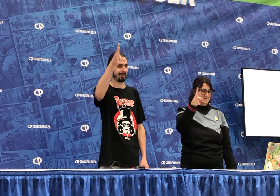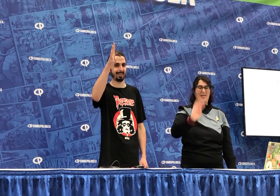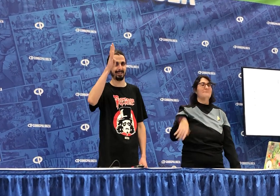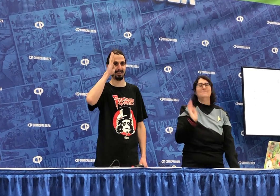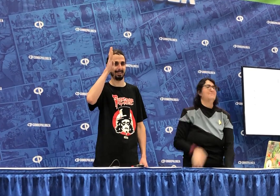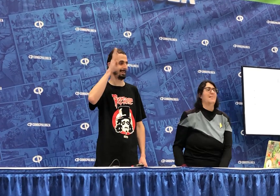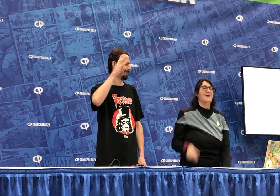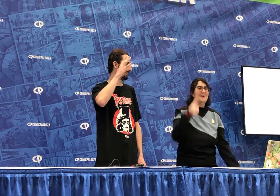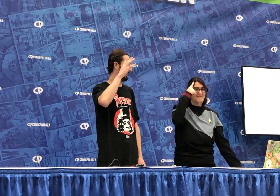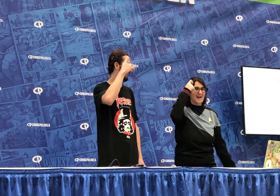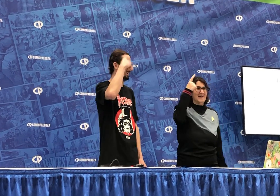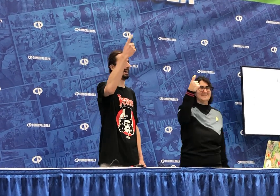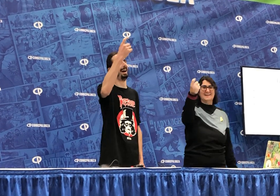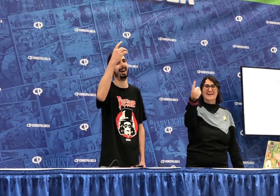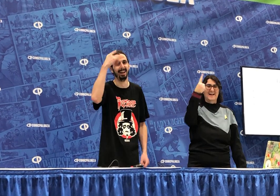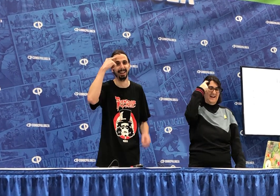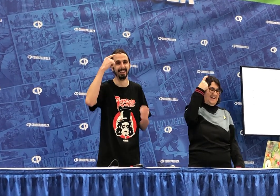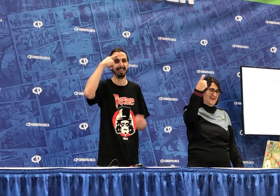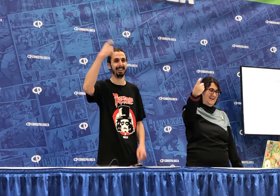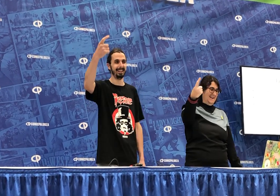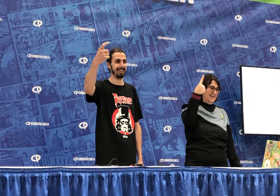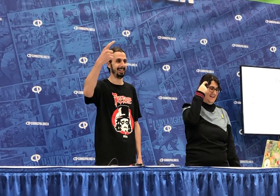Fantasy, I'm sorry, not like this, fantasy.